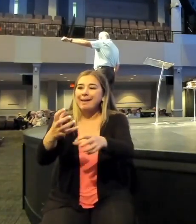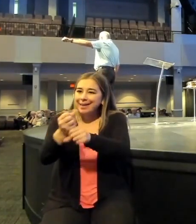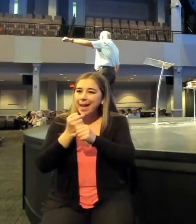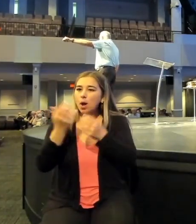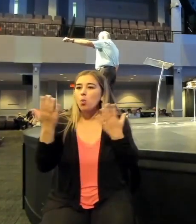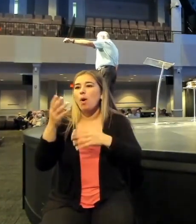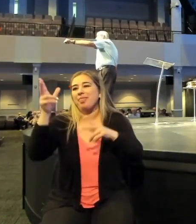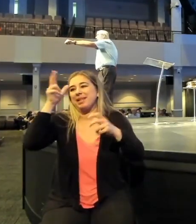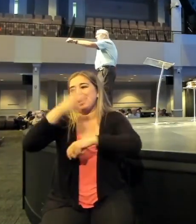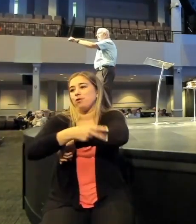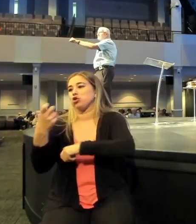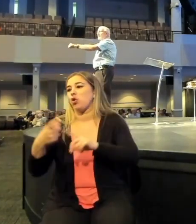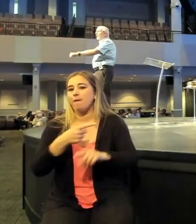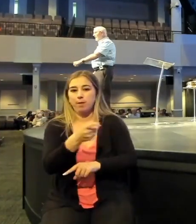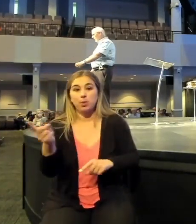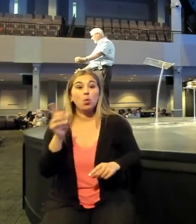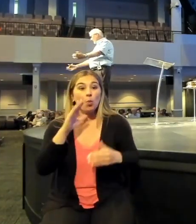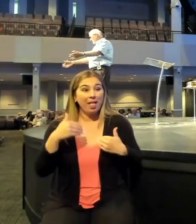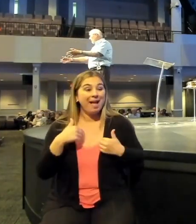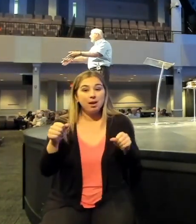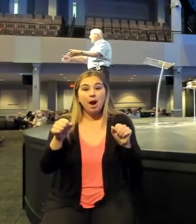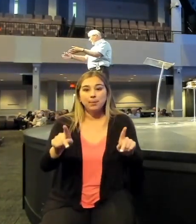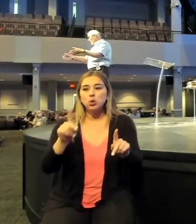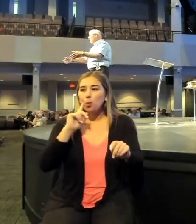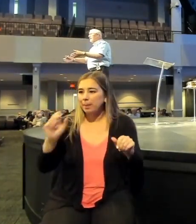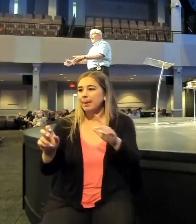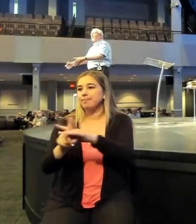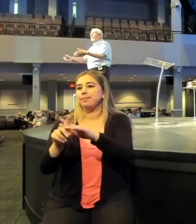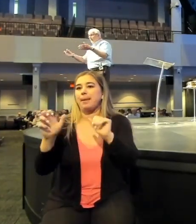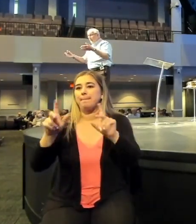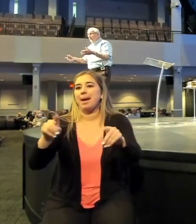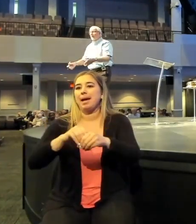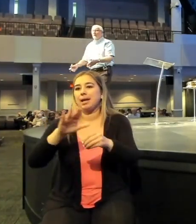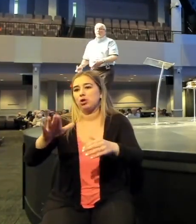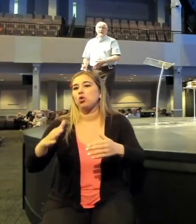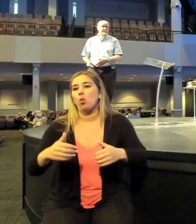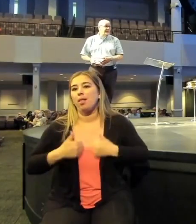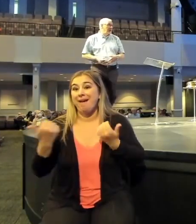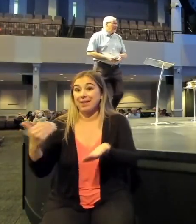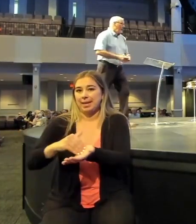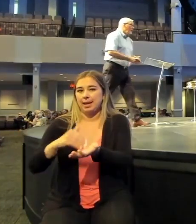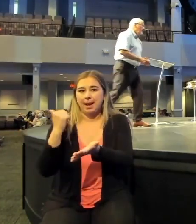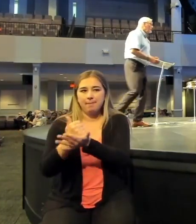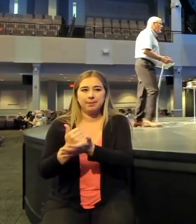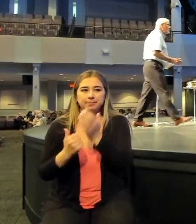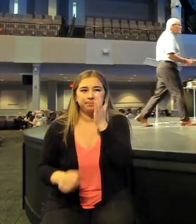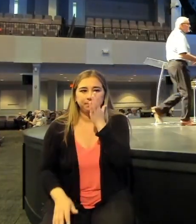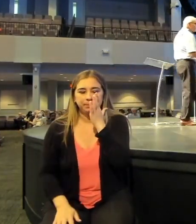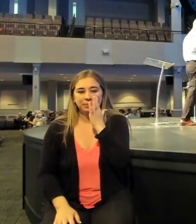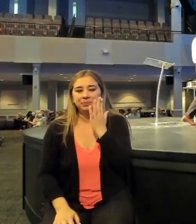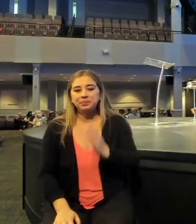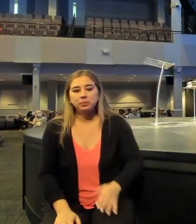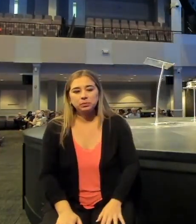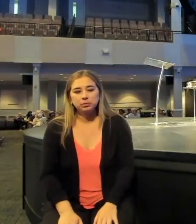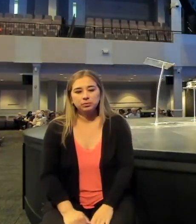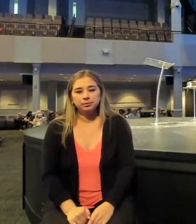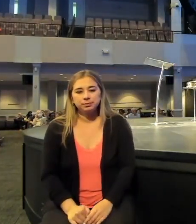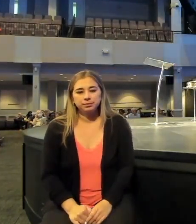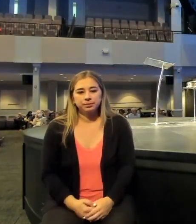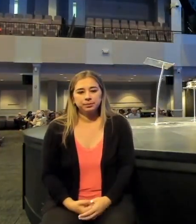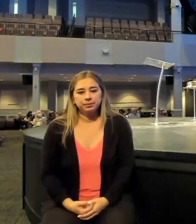adversary has stolen from you. And there'll be a time that those things will be back in your camp again. Amen? Very good. Okay.